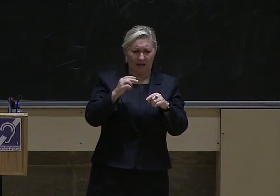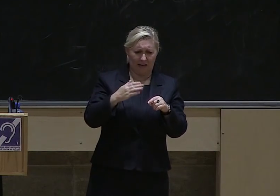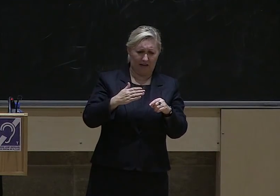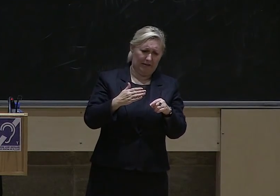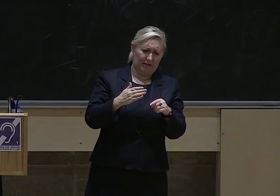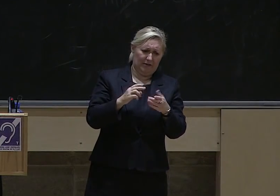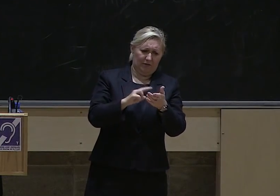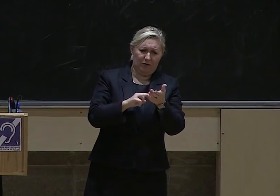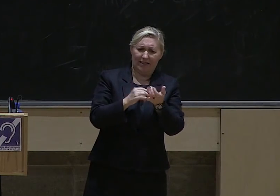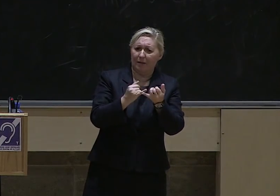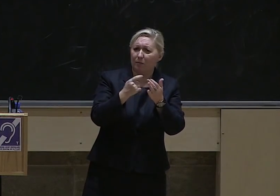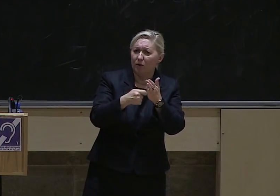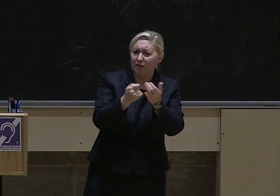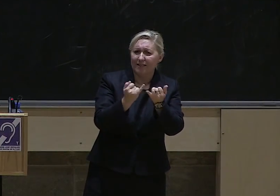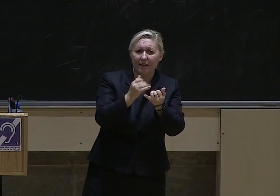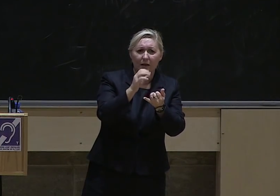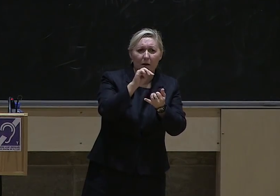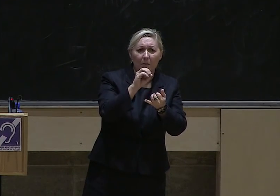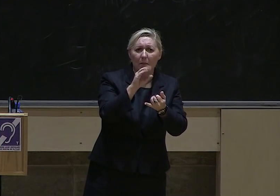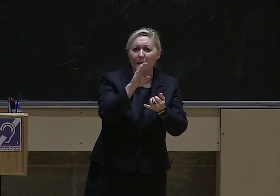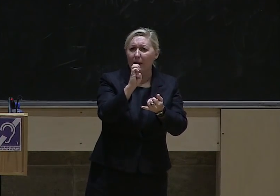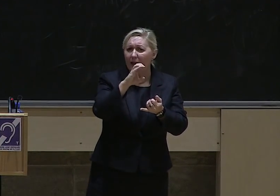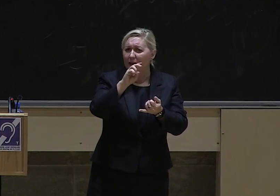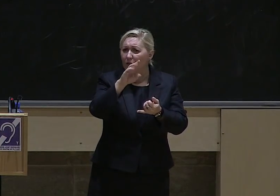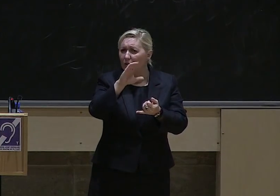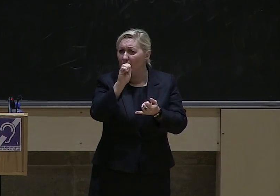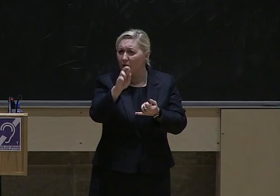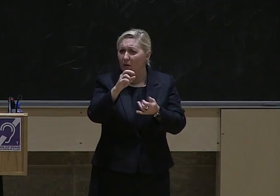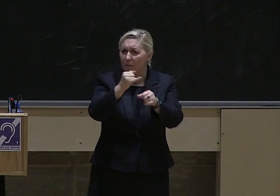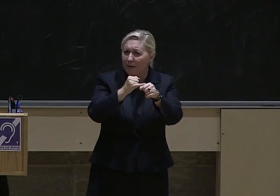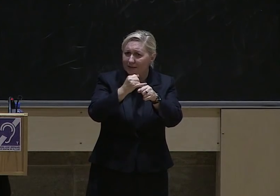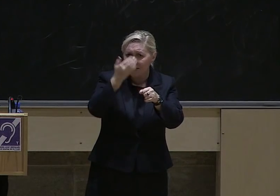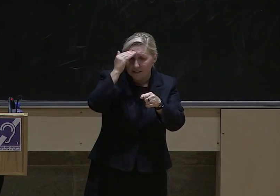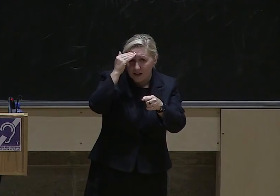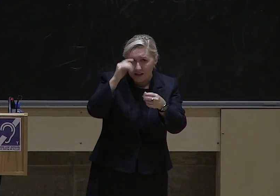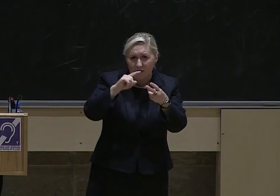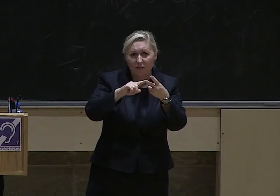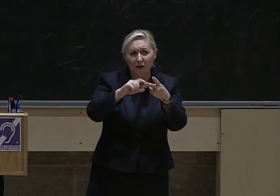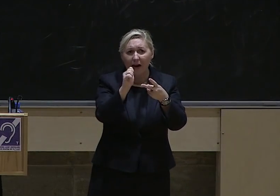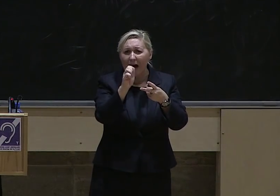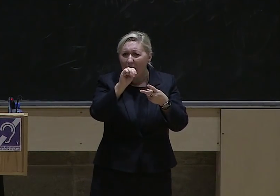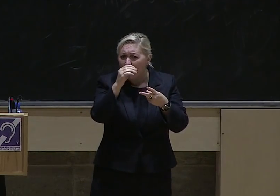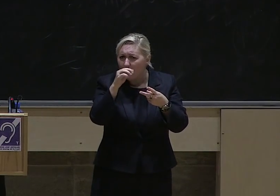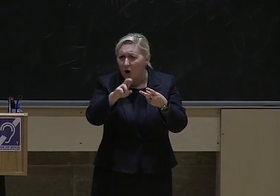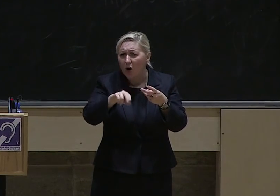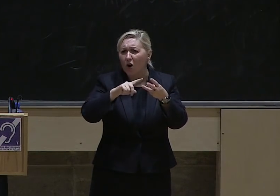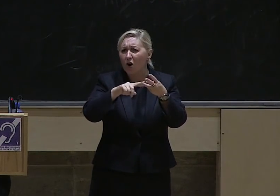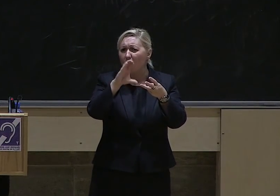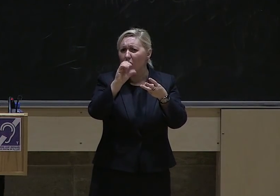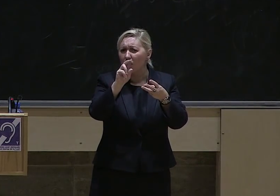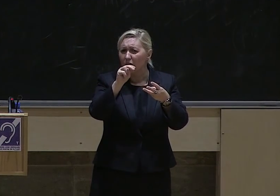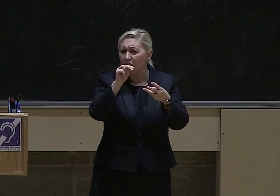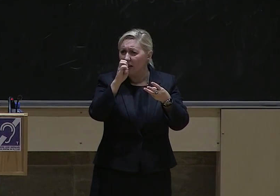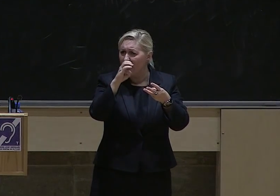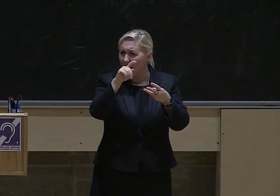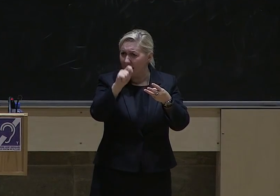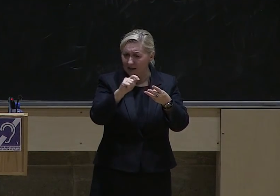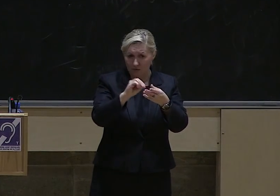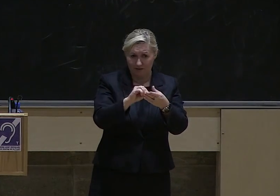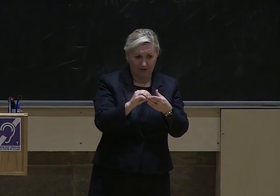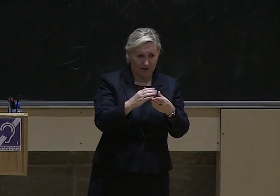and CONNECT and Molecular Medicine Ireland, and soon we'll have similar international initiatives. Third,